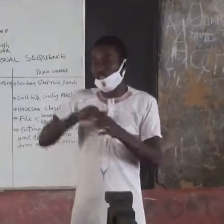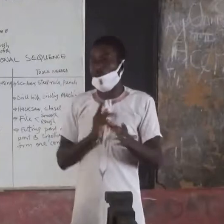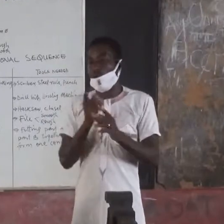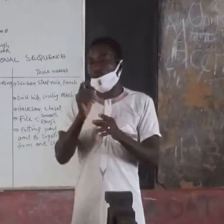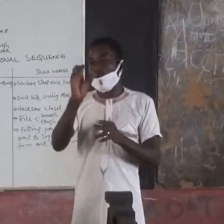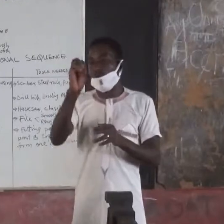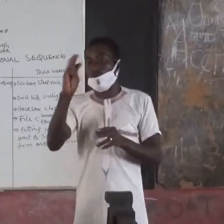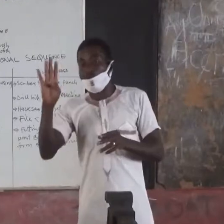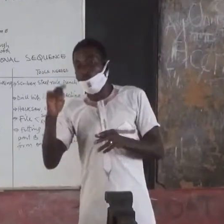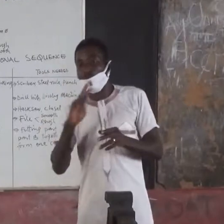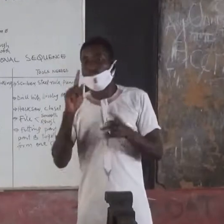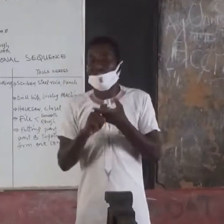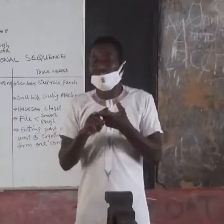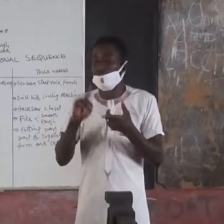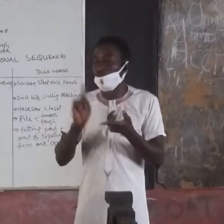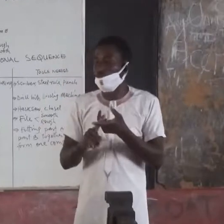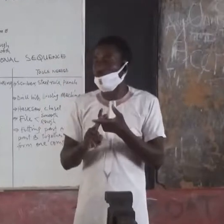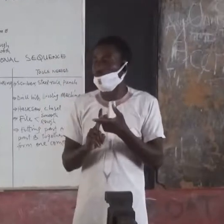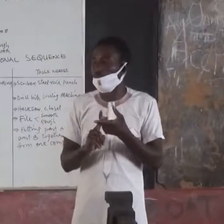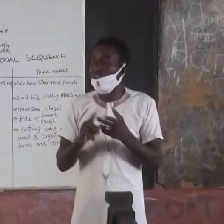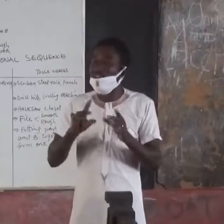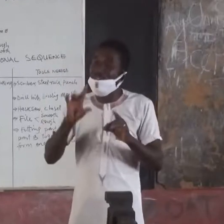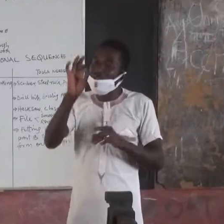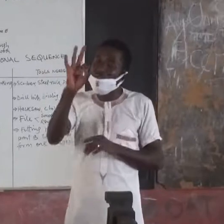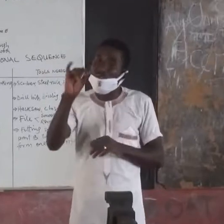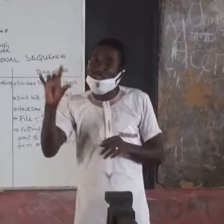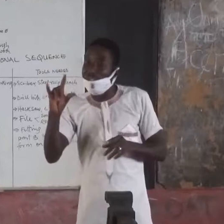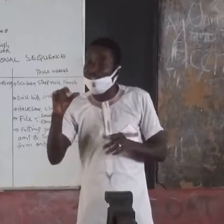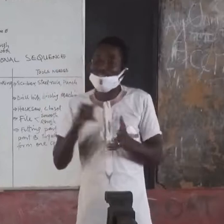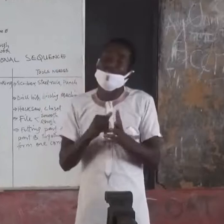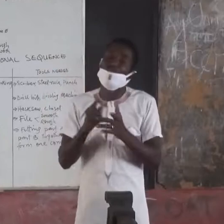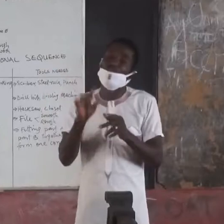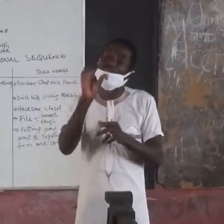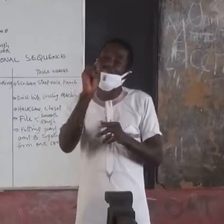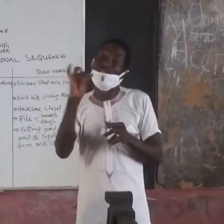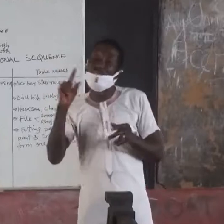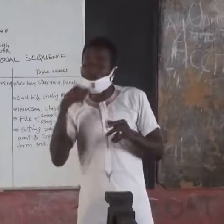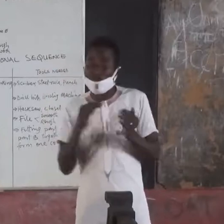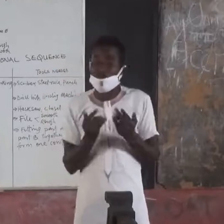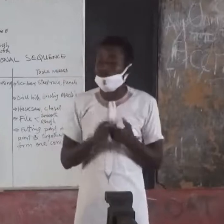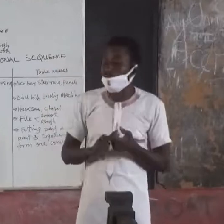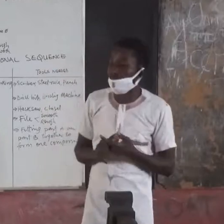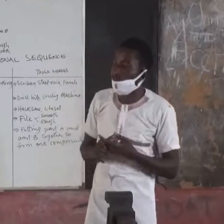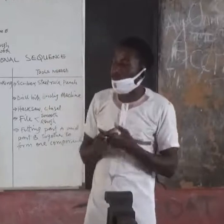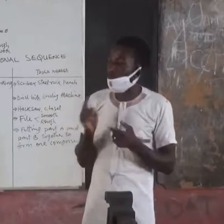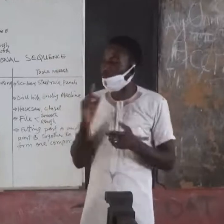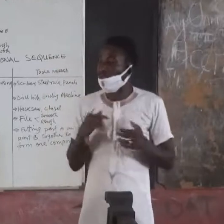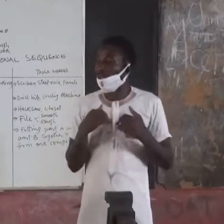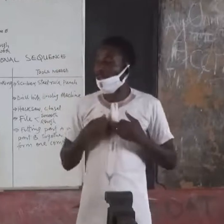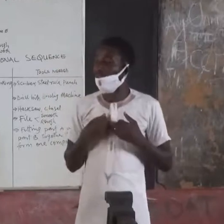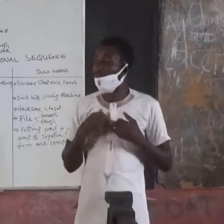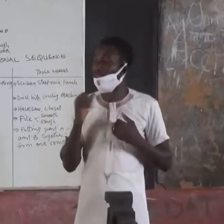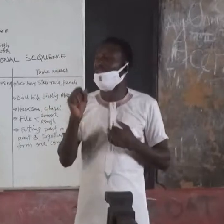So we use this triangular file to file it to the required size. Upon all, we have what we